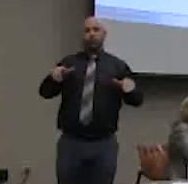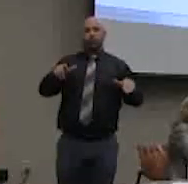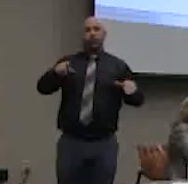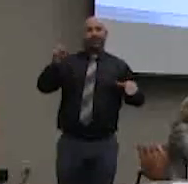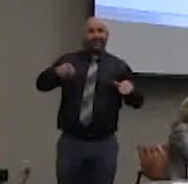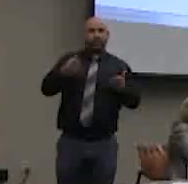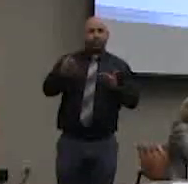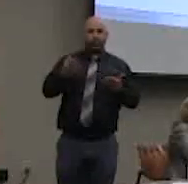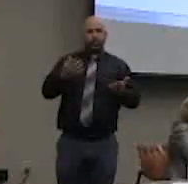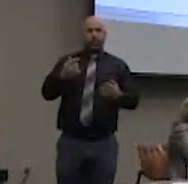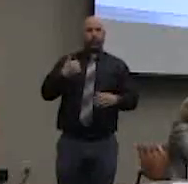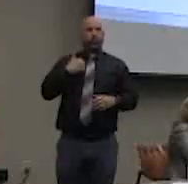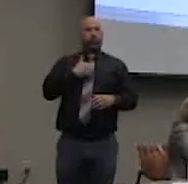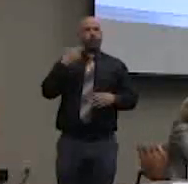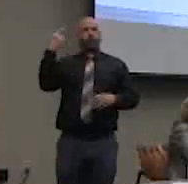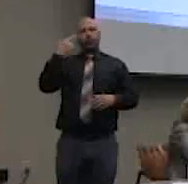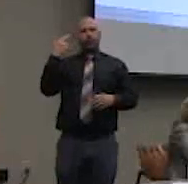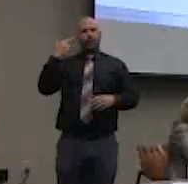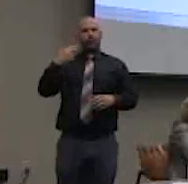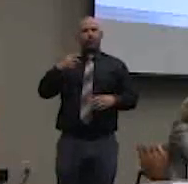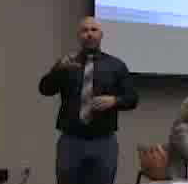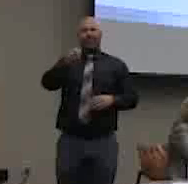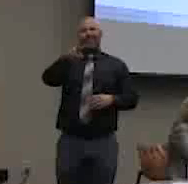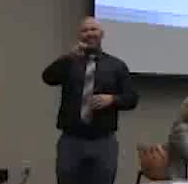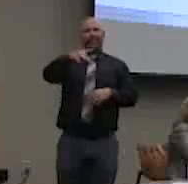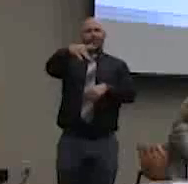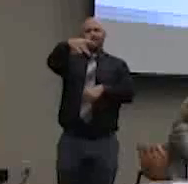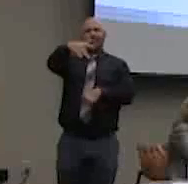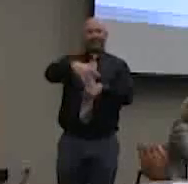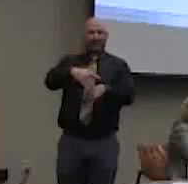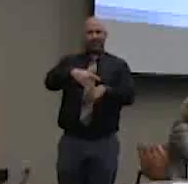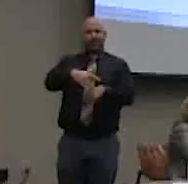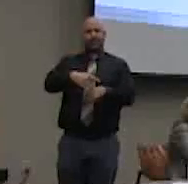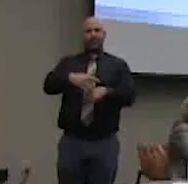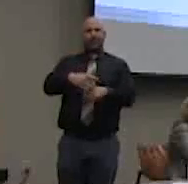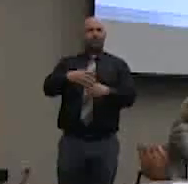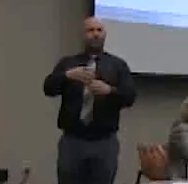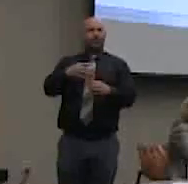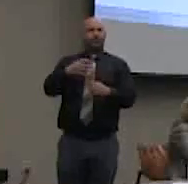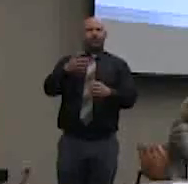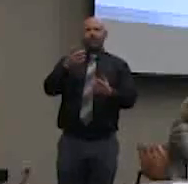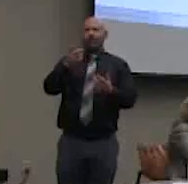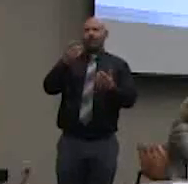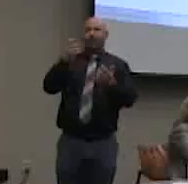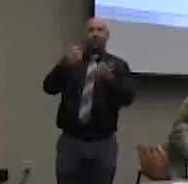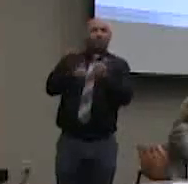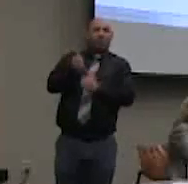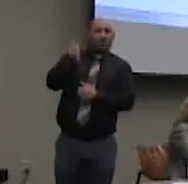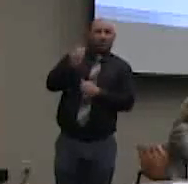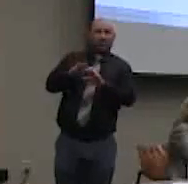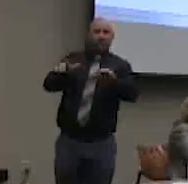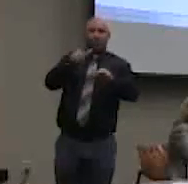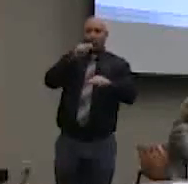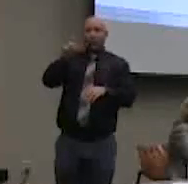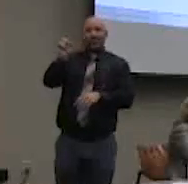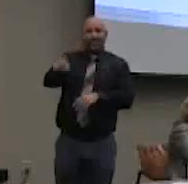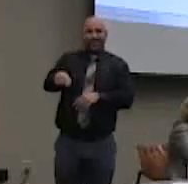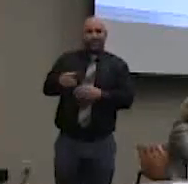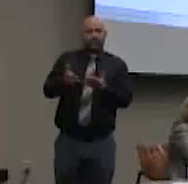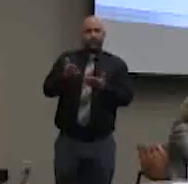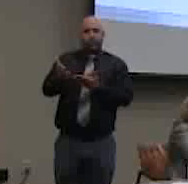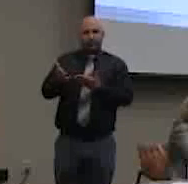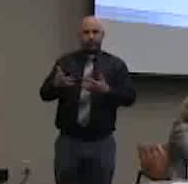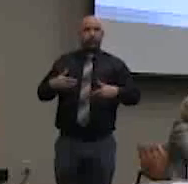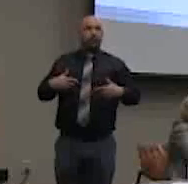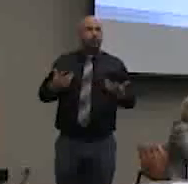a fraction of the children that really need services in our birth to three. And so that